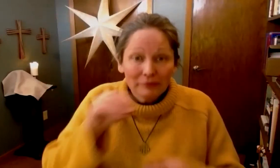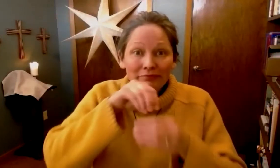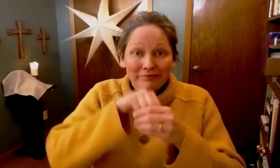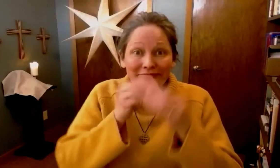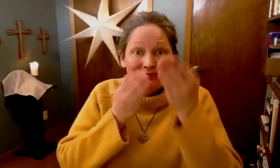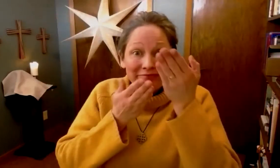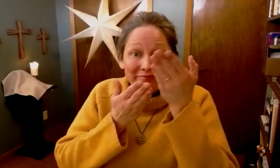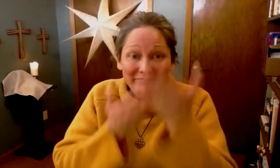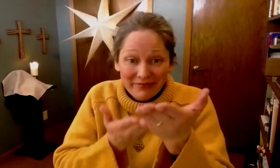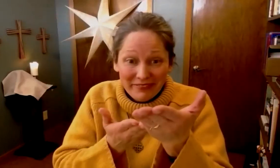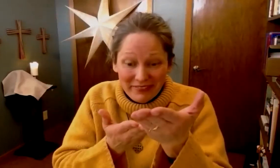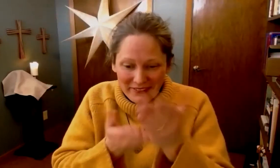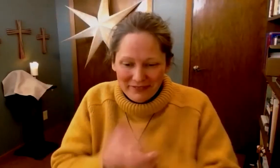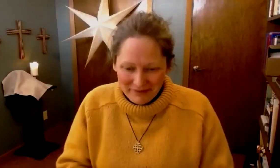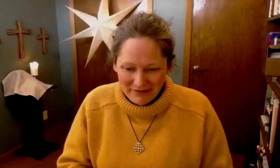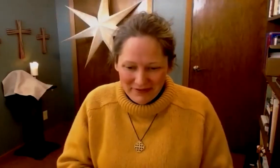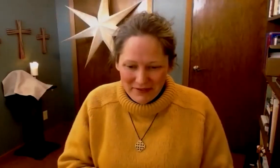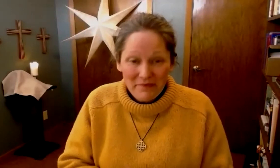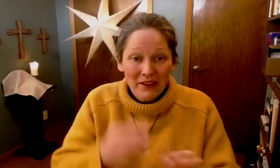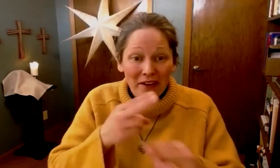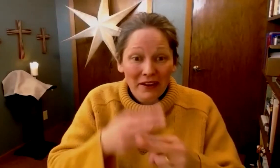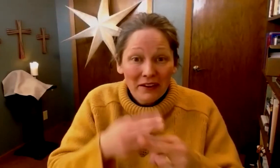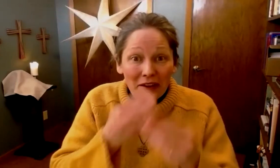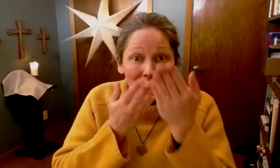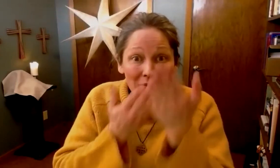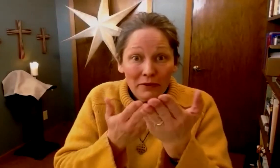God of glory lives in you,